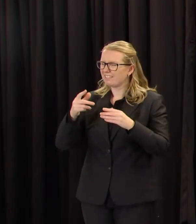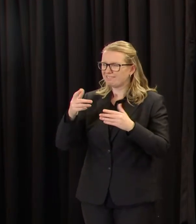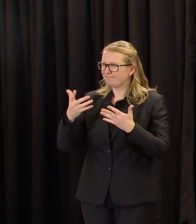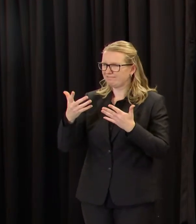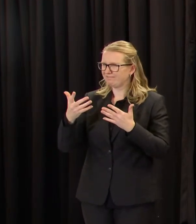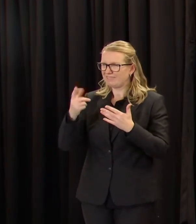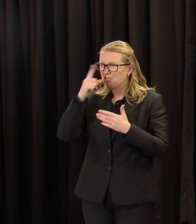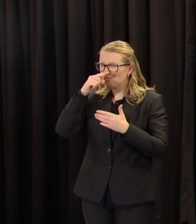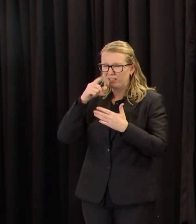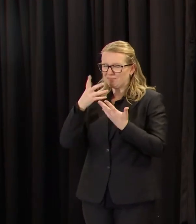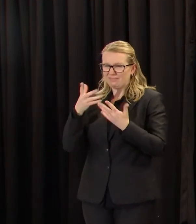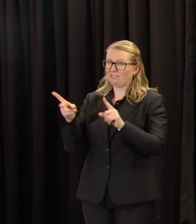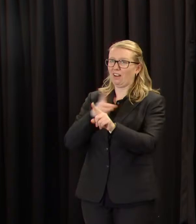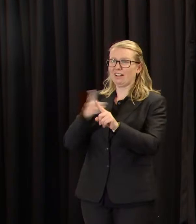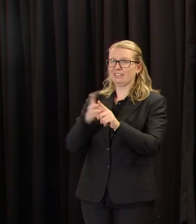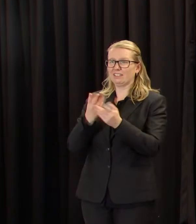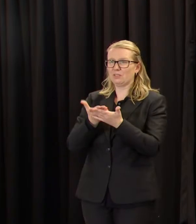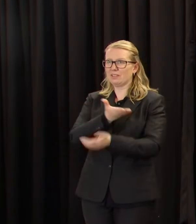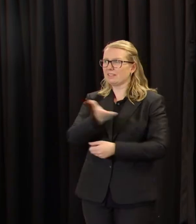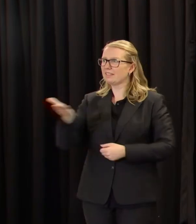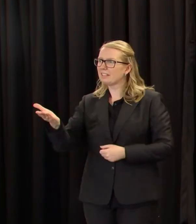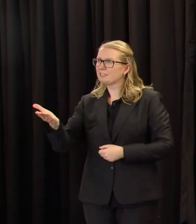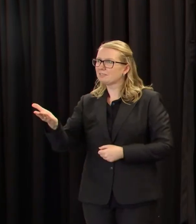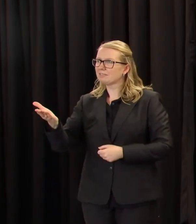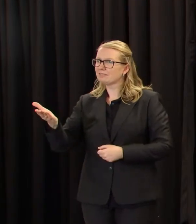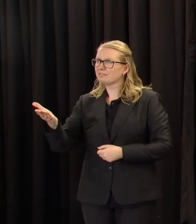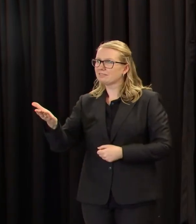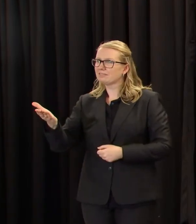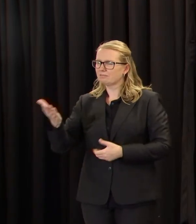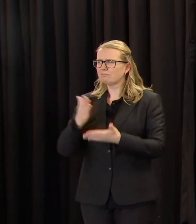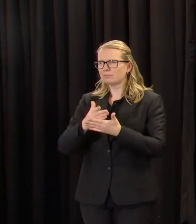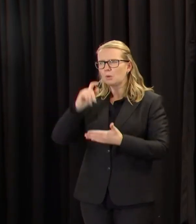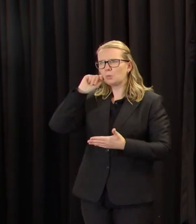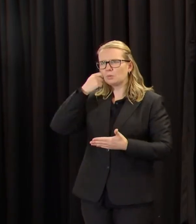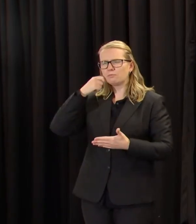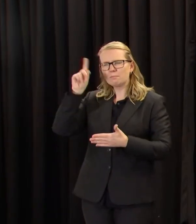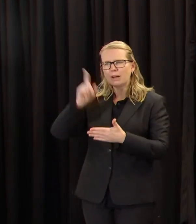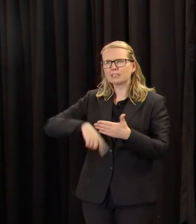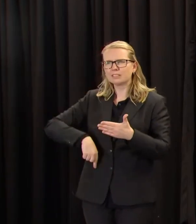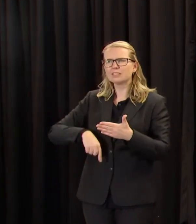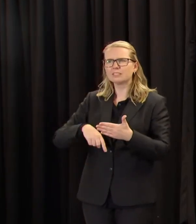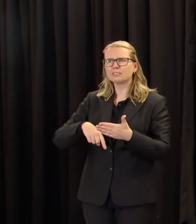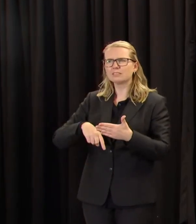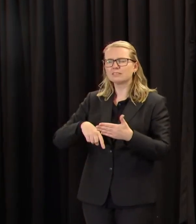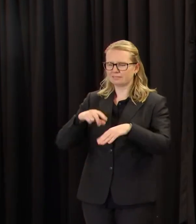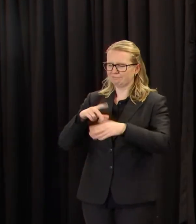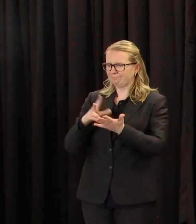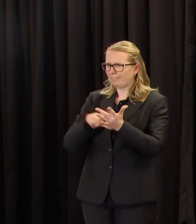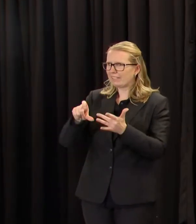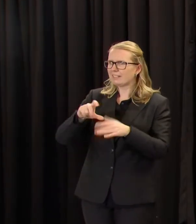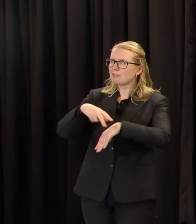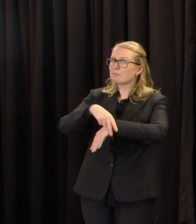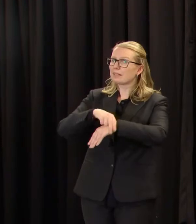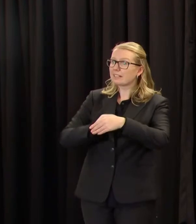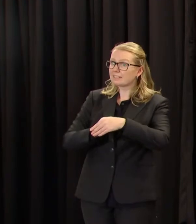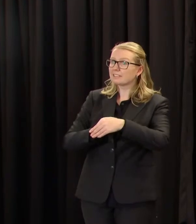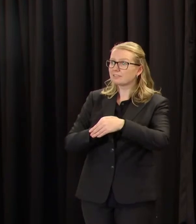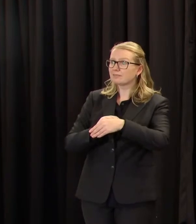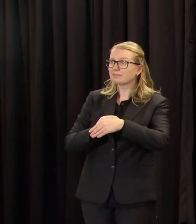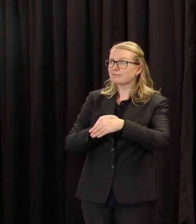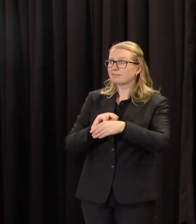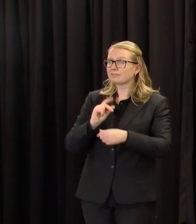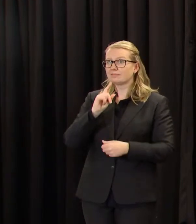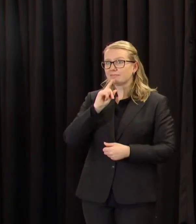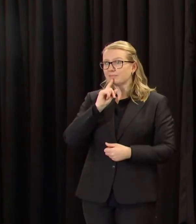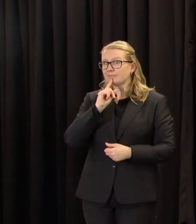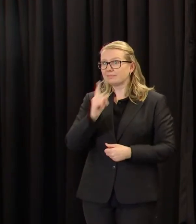be thrown at these people, I believe him. It will be. And I think Victoria Police are asking anyone